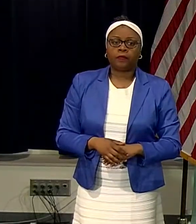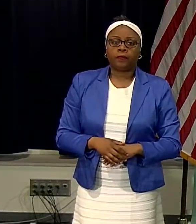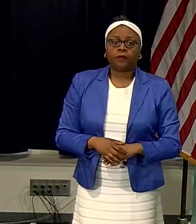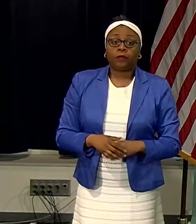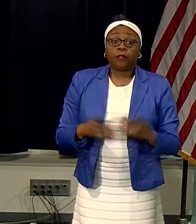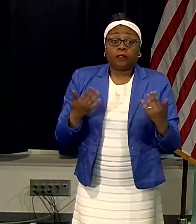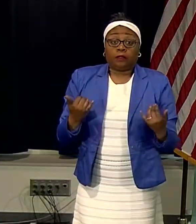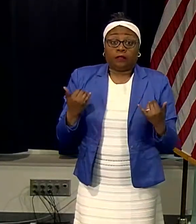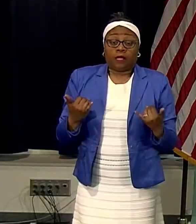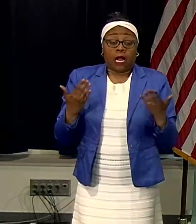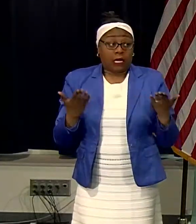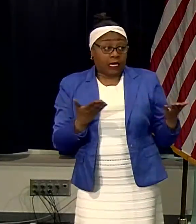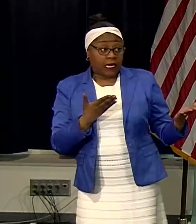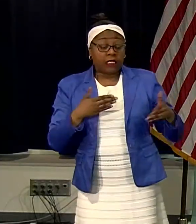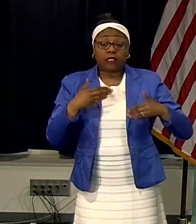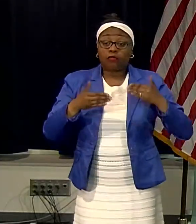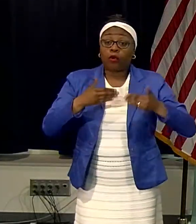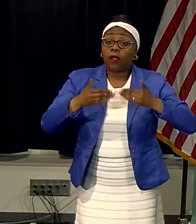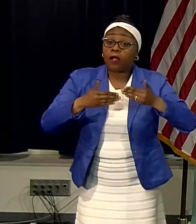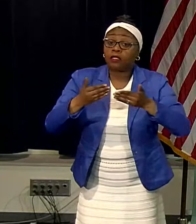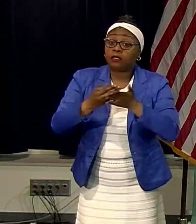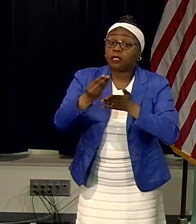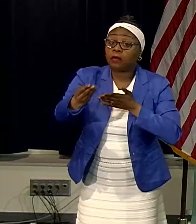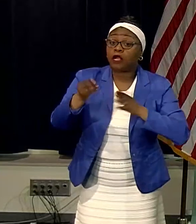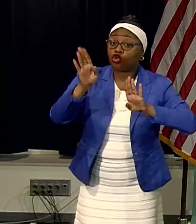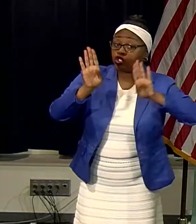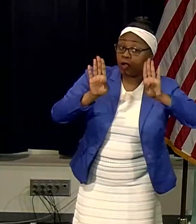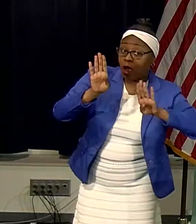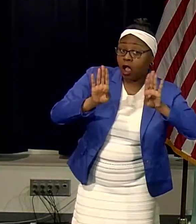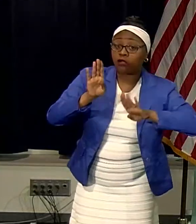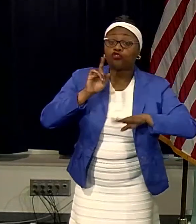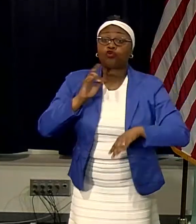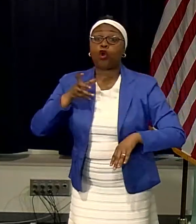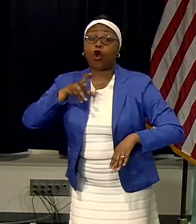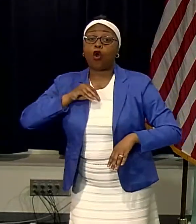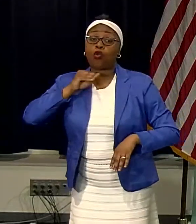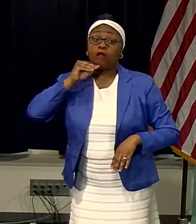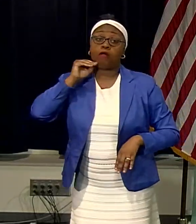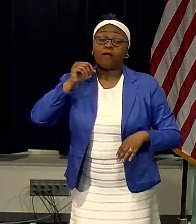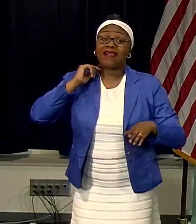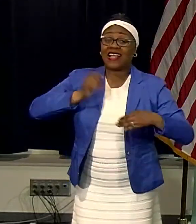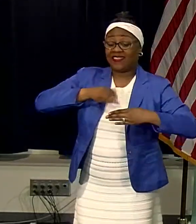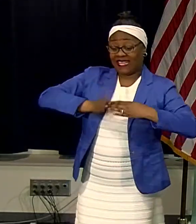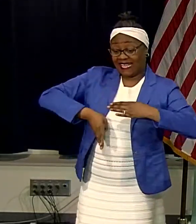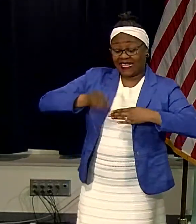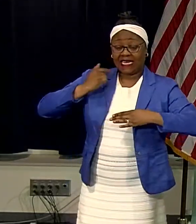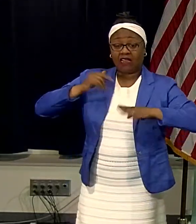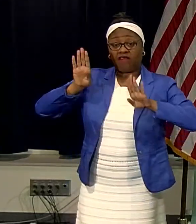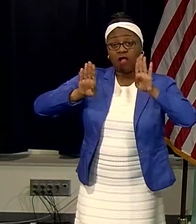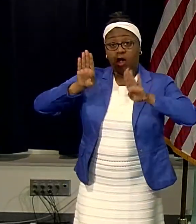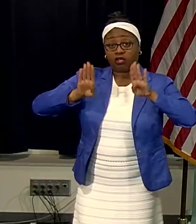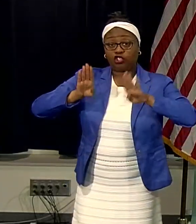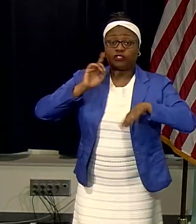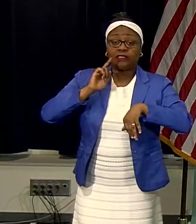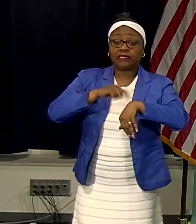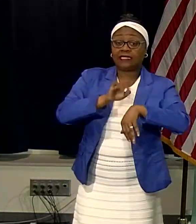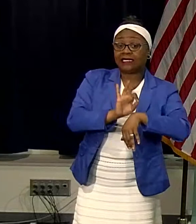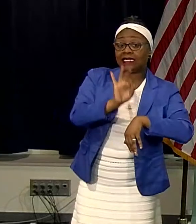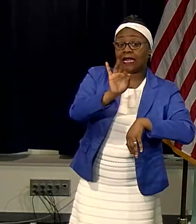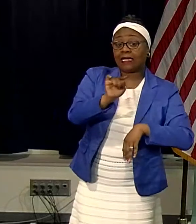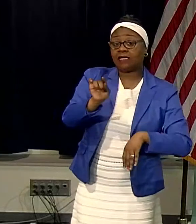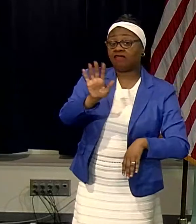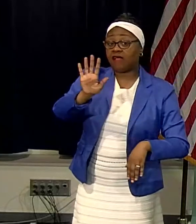And so here's the process when purchasing an auction or an Own It Now home. So at the end of the auction, which would be 9 to 5,